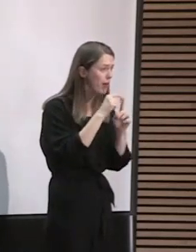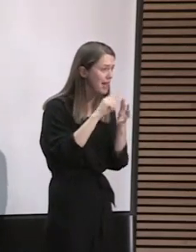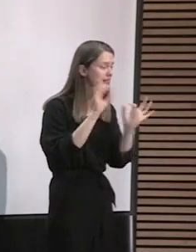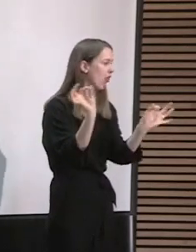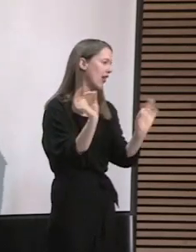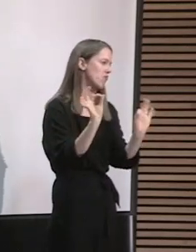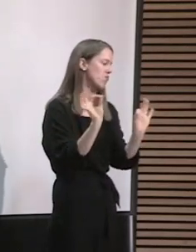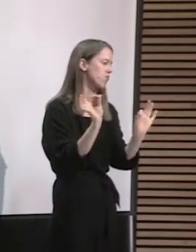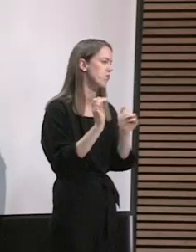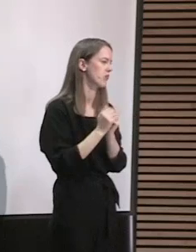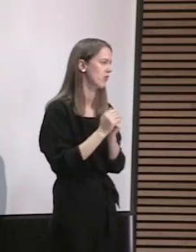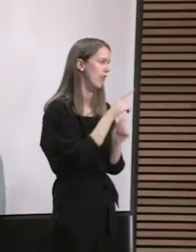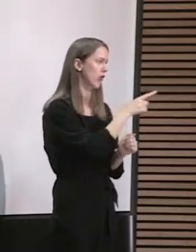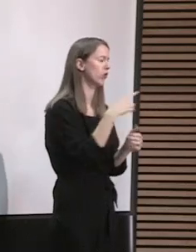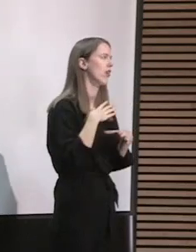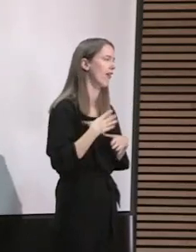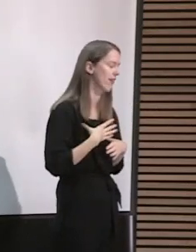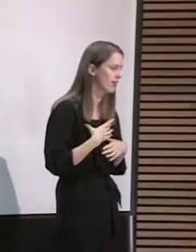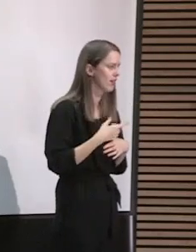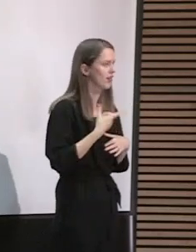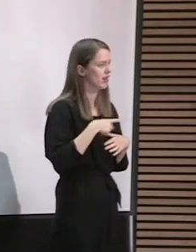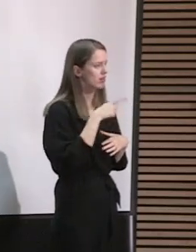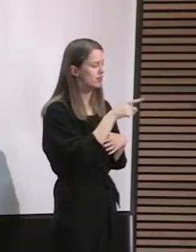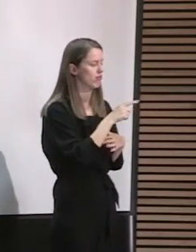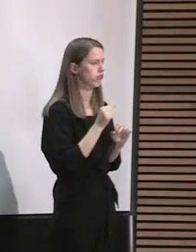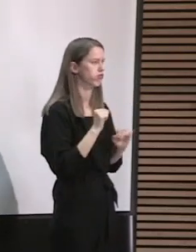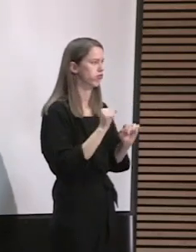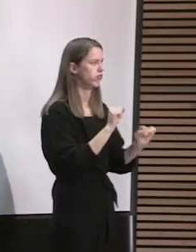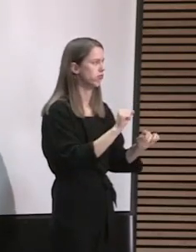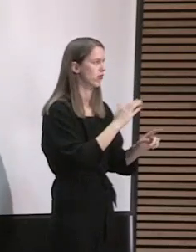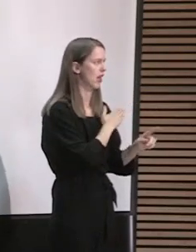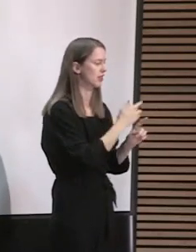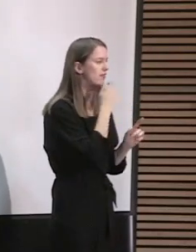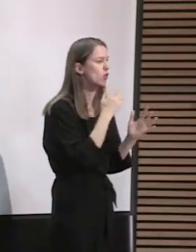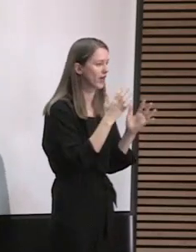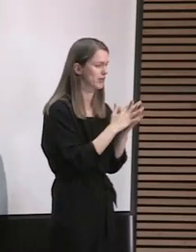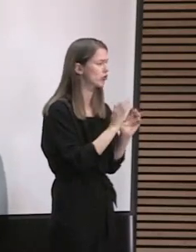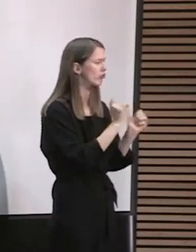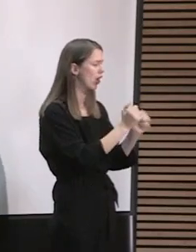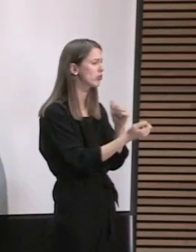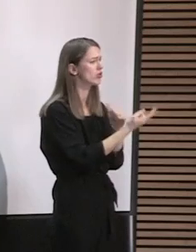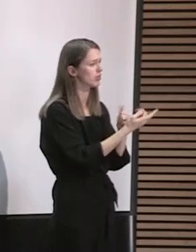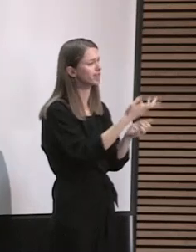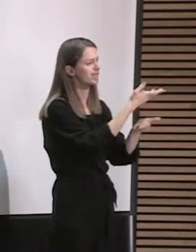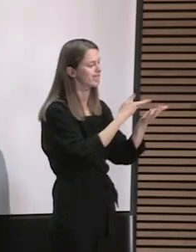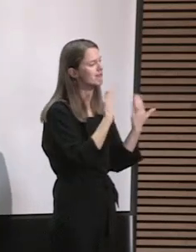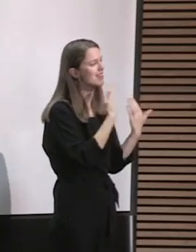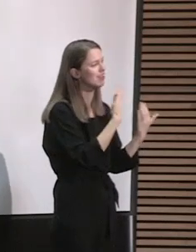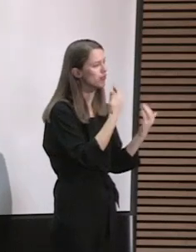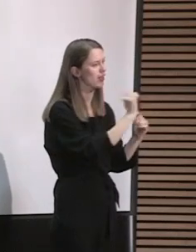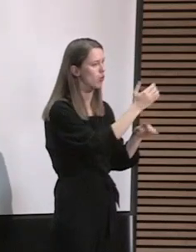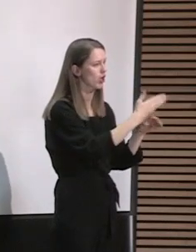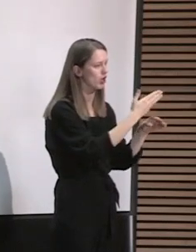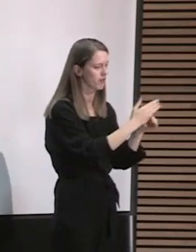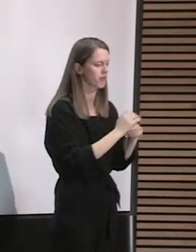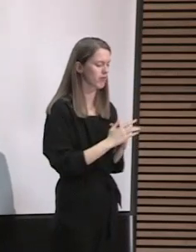Of course, they're all quite tired because there's been an enormous amount of activity over the last couple of weeks It was a great opportunity to thank them for that. But I think we